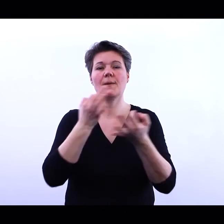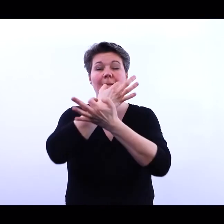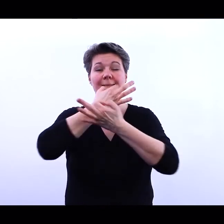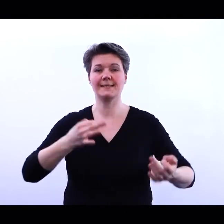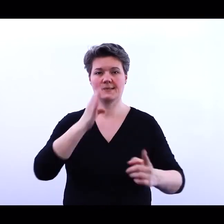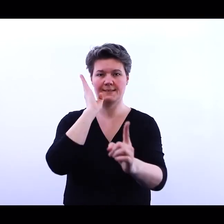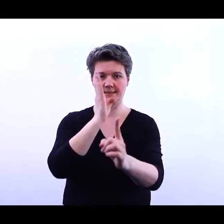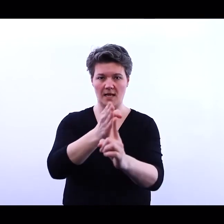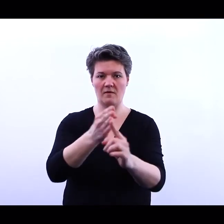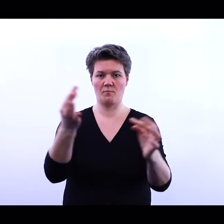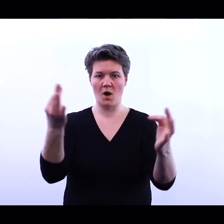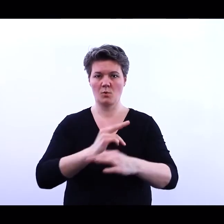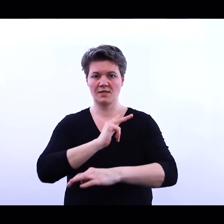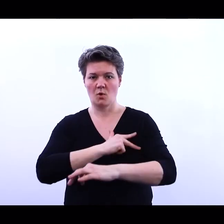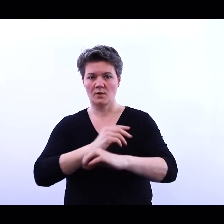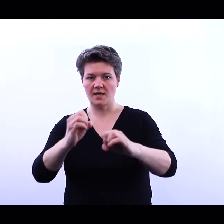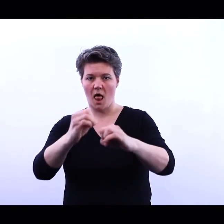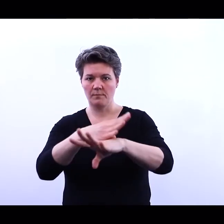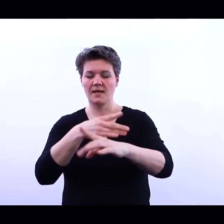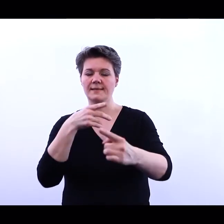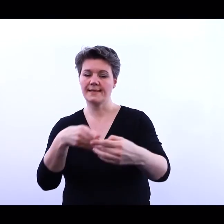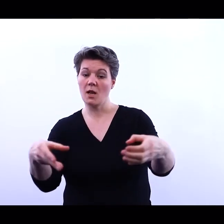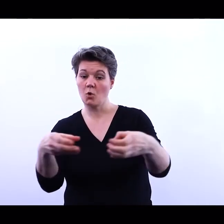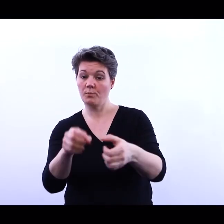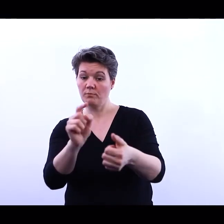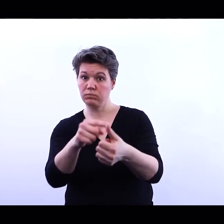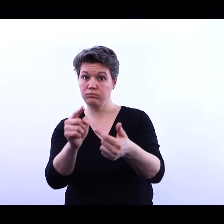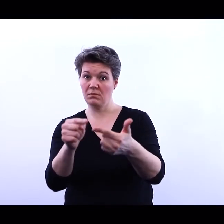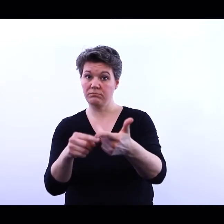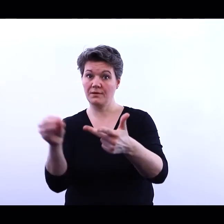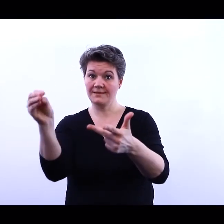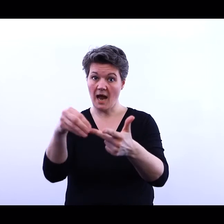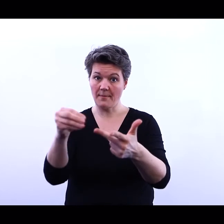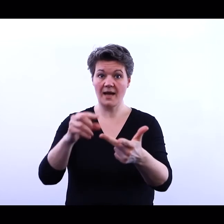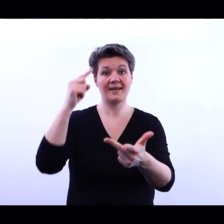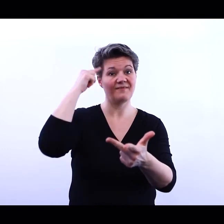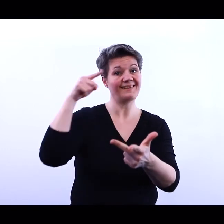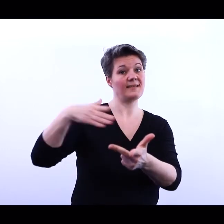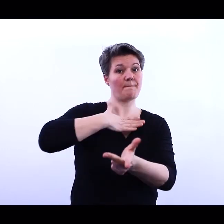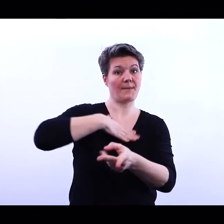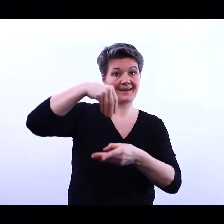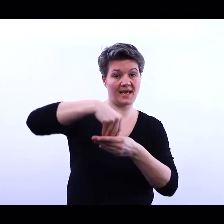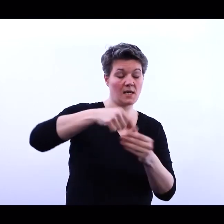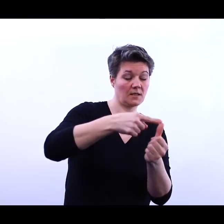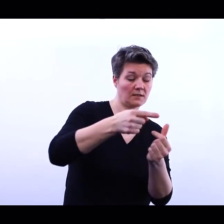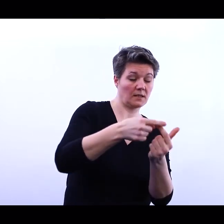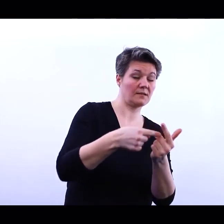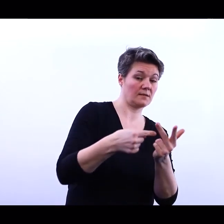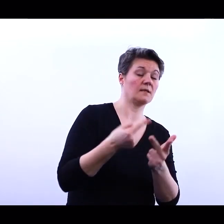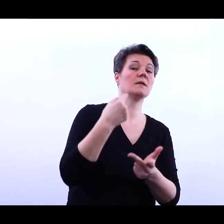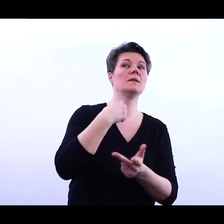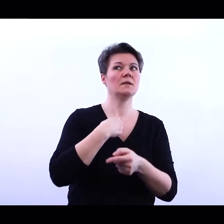with this certain community, and we know that they like this kind of content, and we know that they